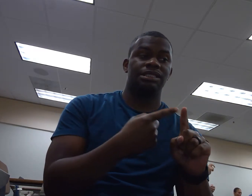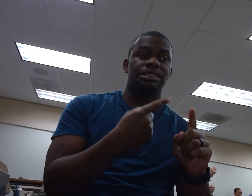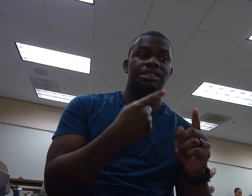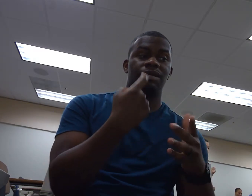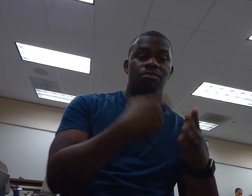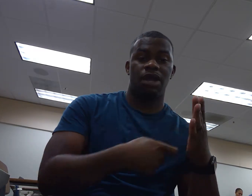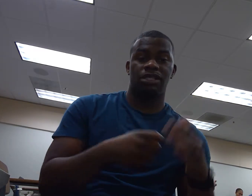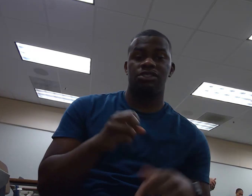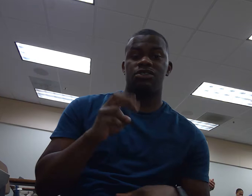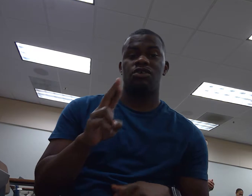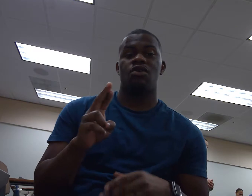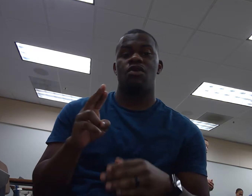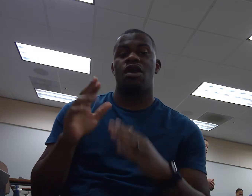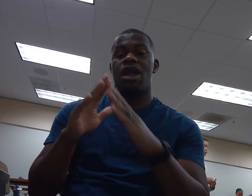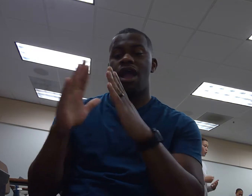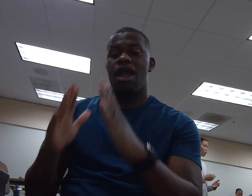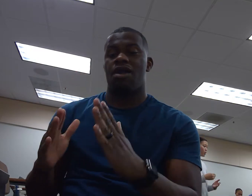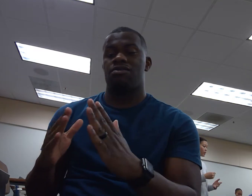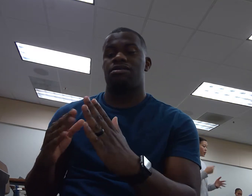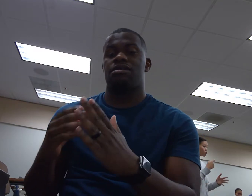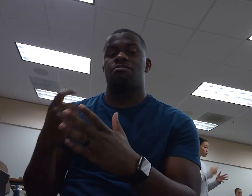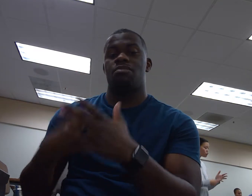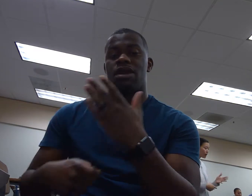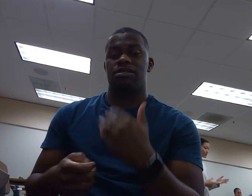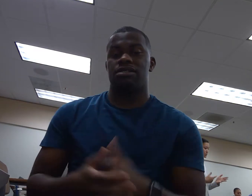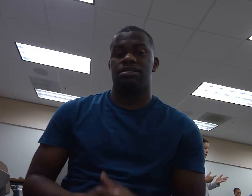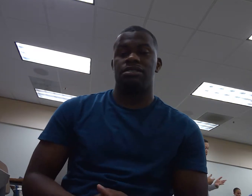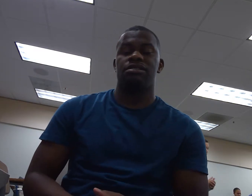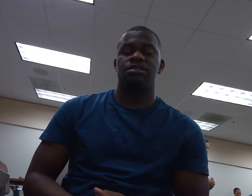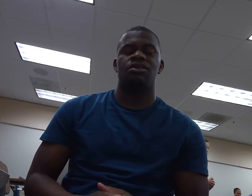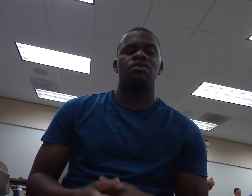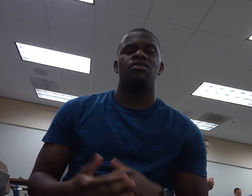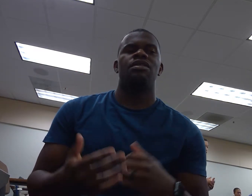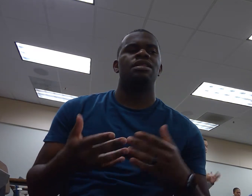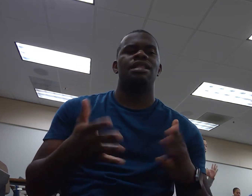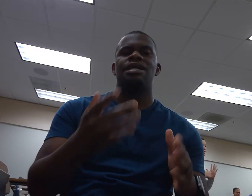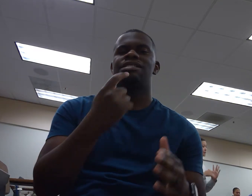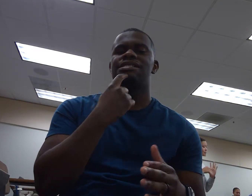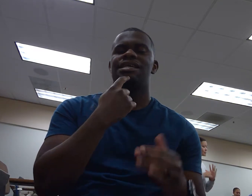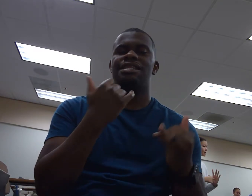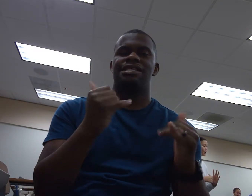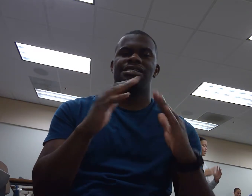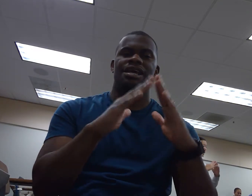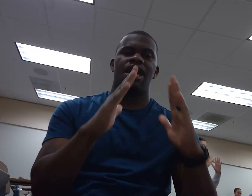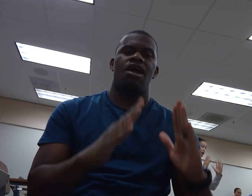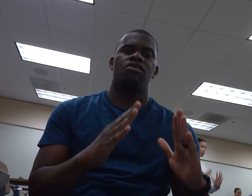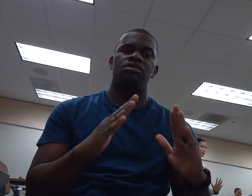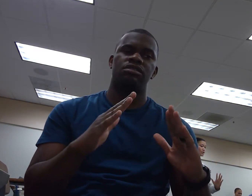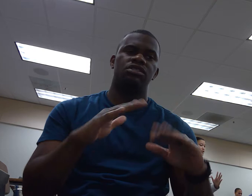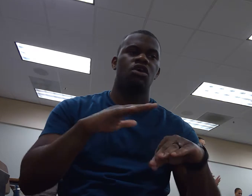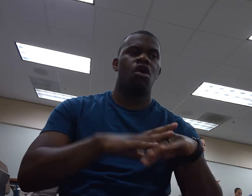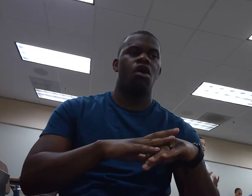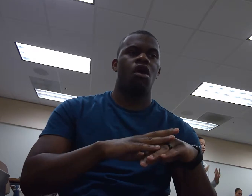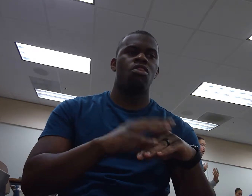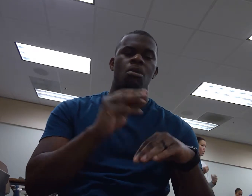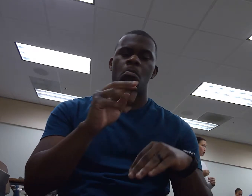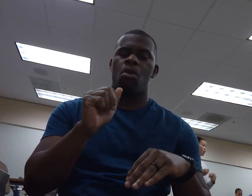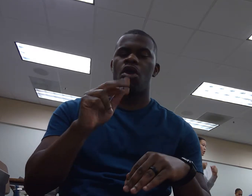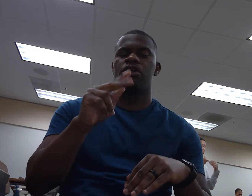framework for at least how to think about them. So let's say this house is on the market and it's on the market for rental at $1,500 a